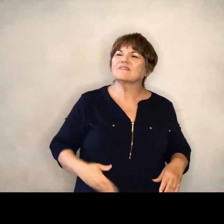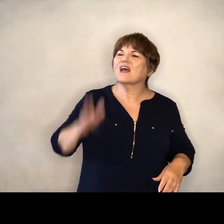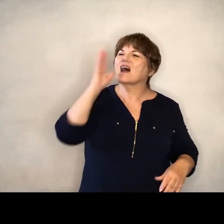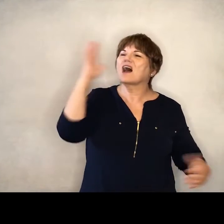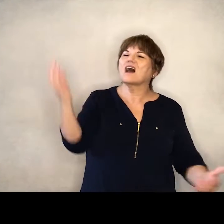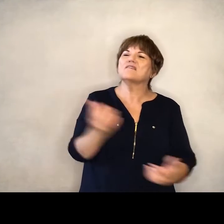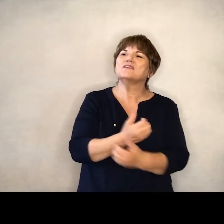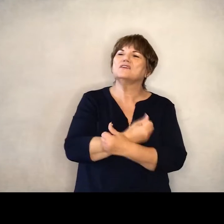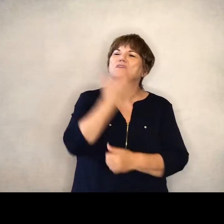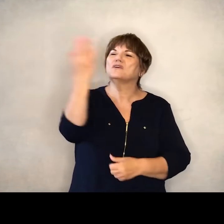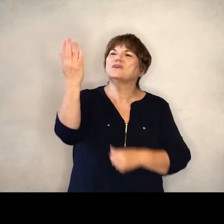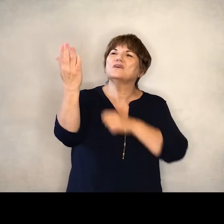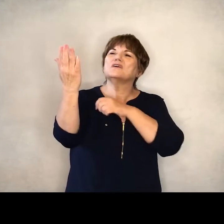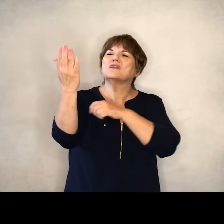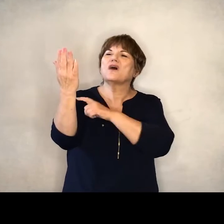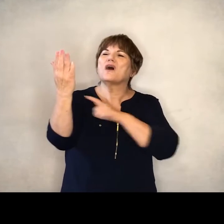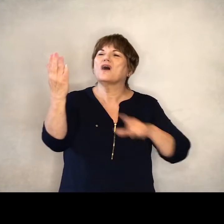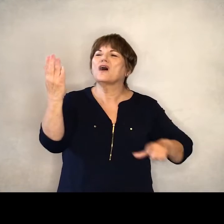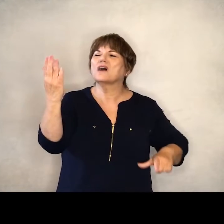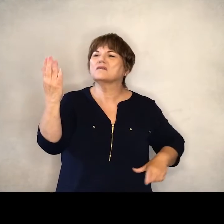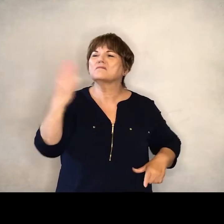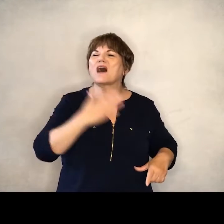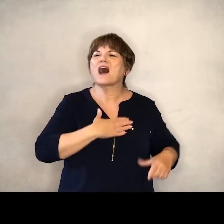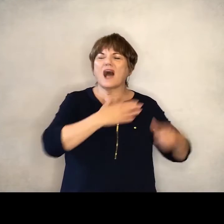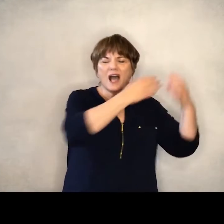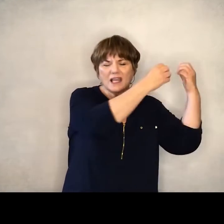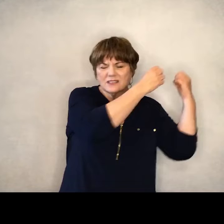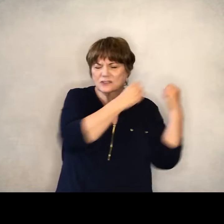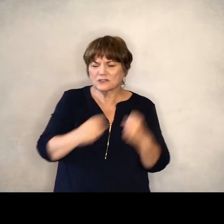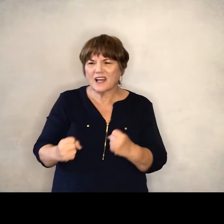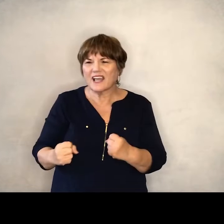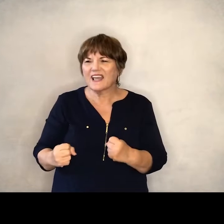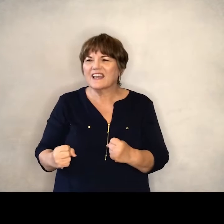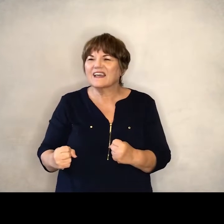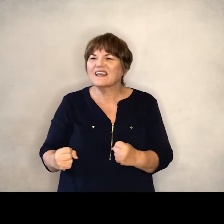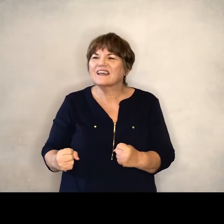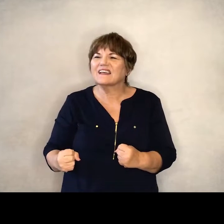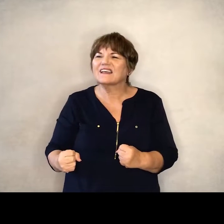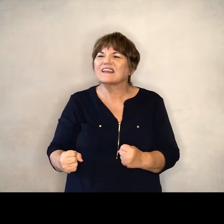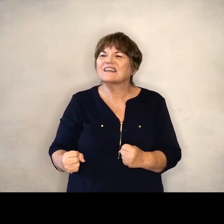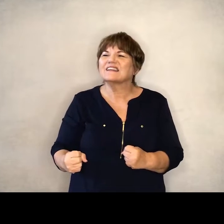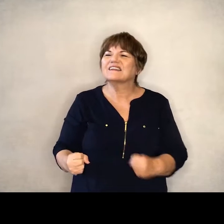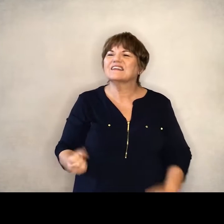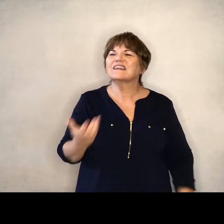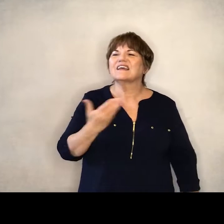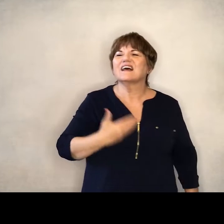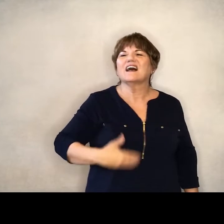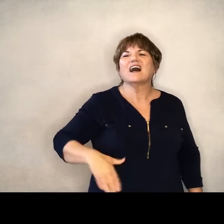Thank you.